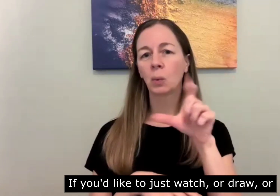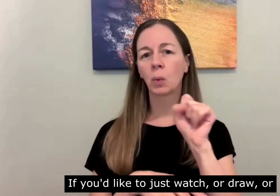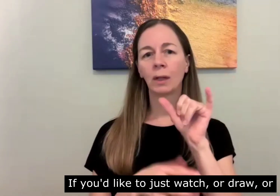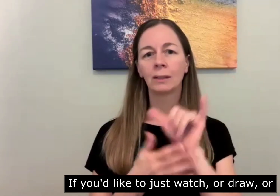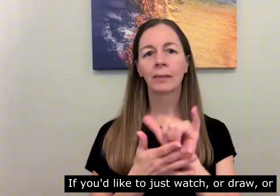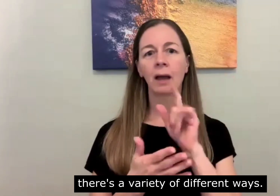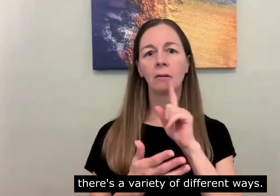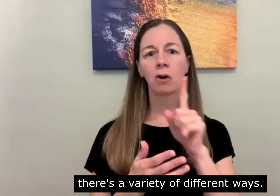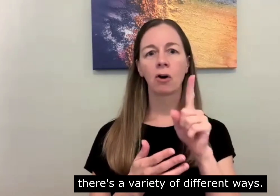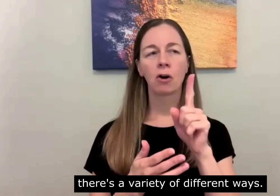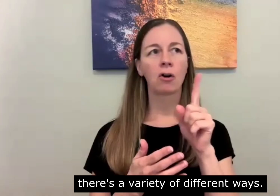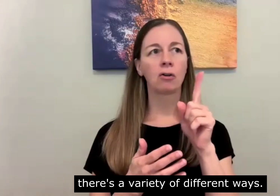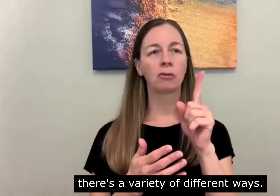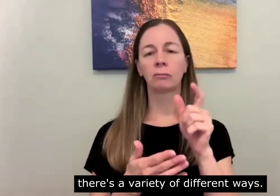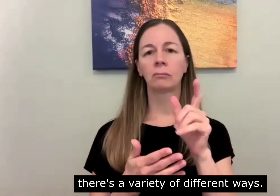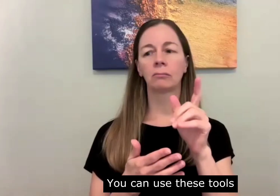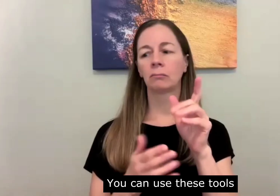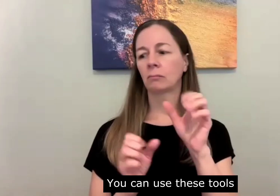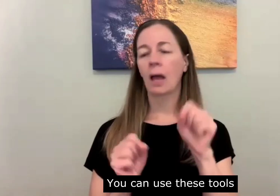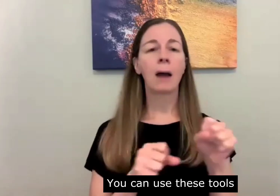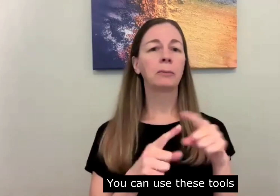a variety of different ways you can use these tools